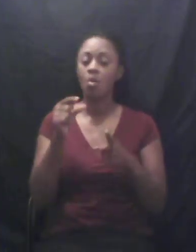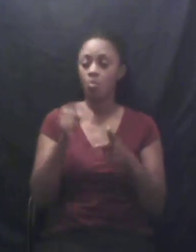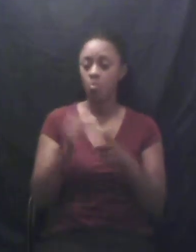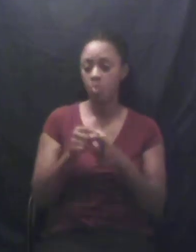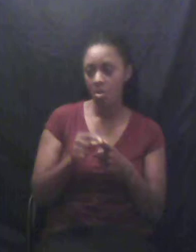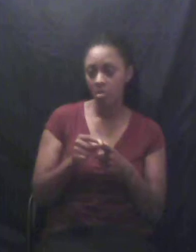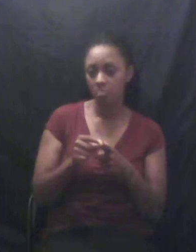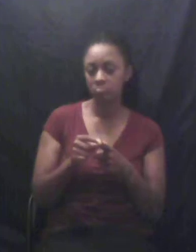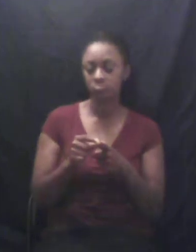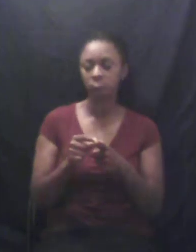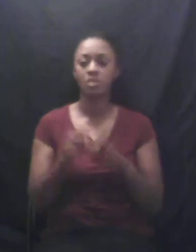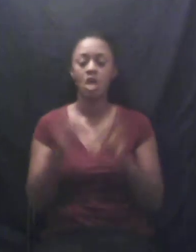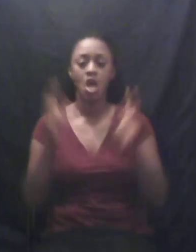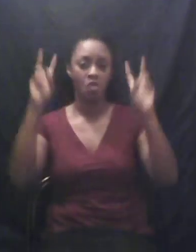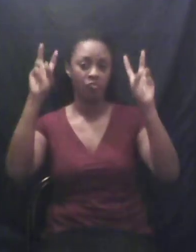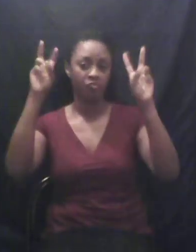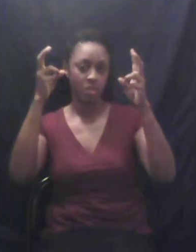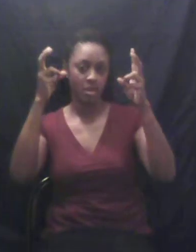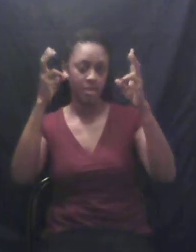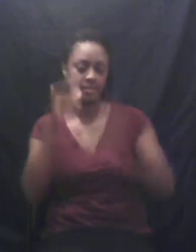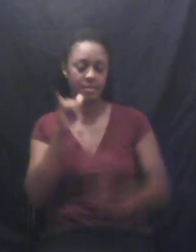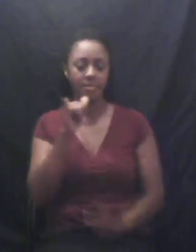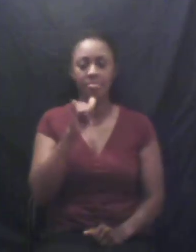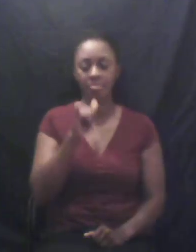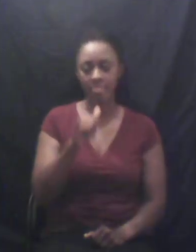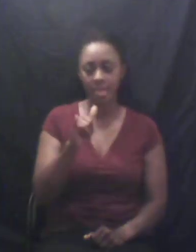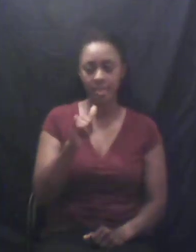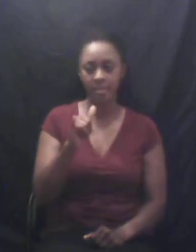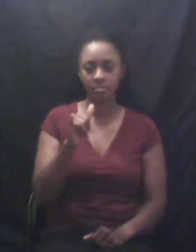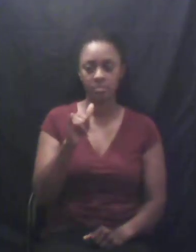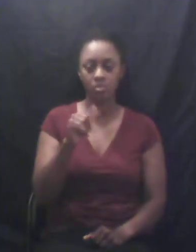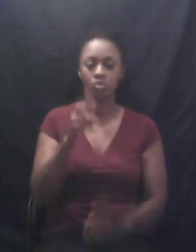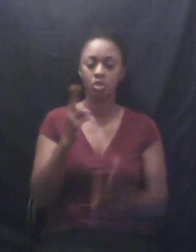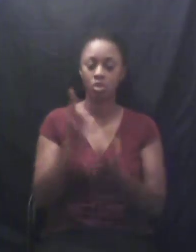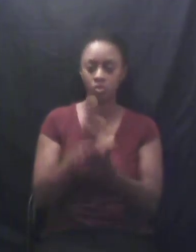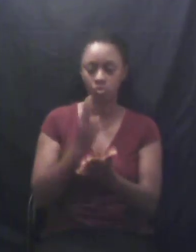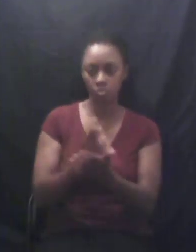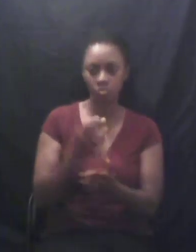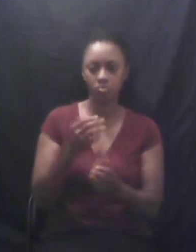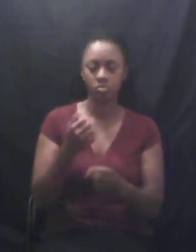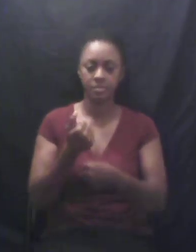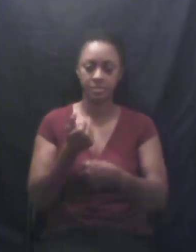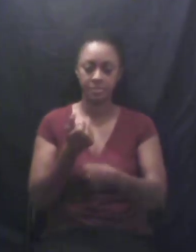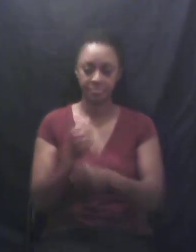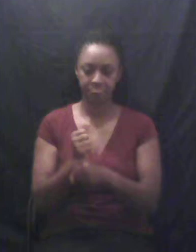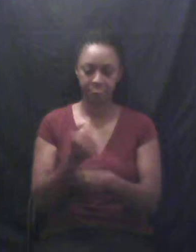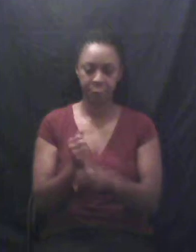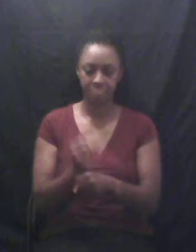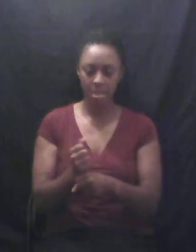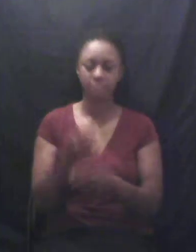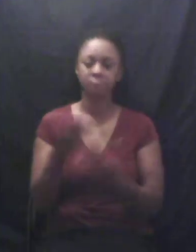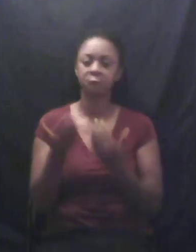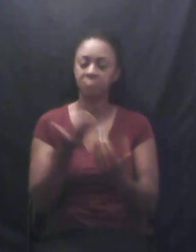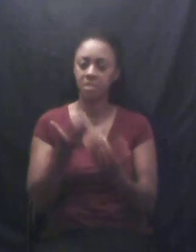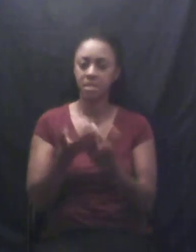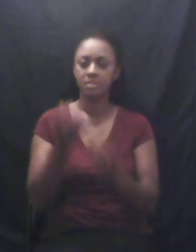You will learn to rephrase or substitute words that are difficult to lip read.